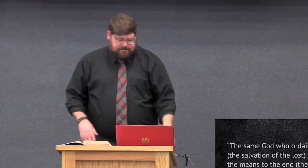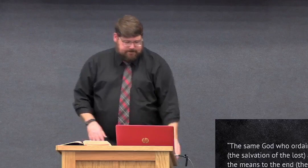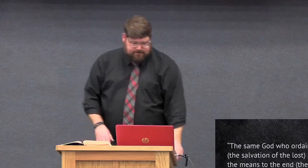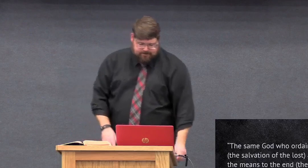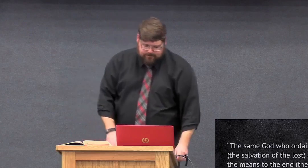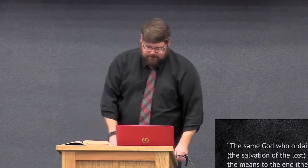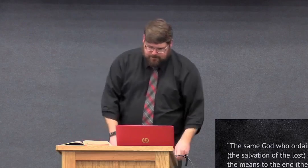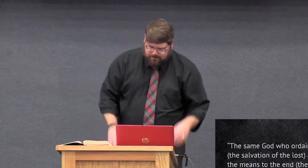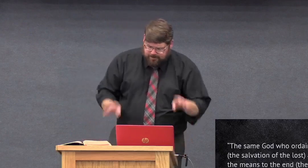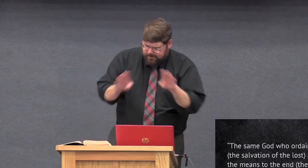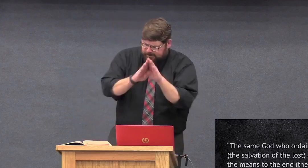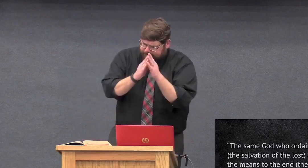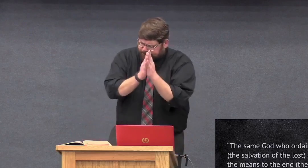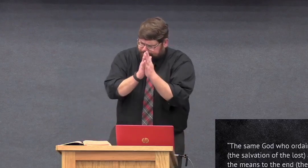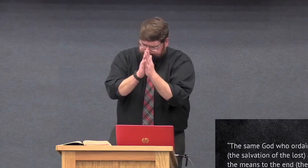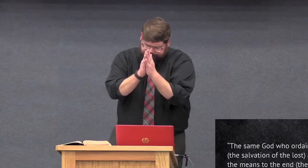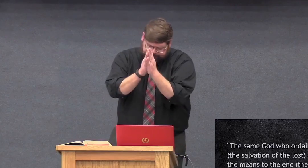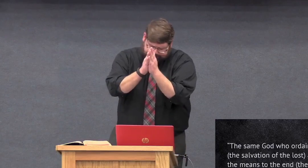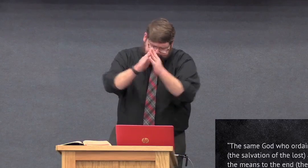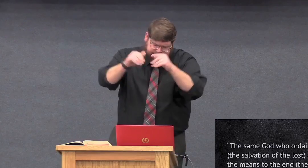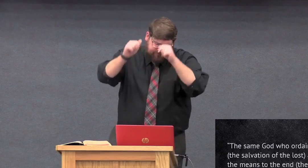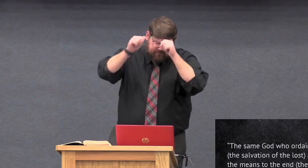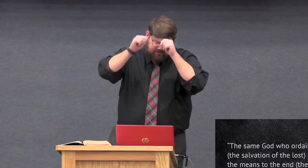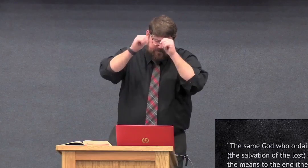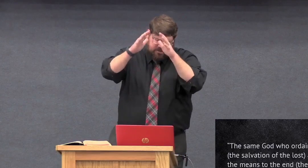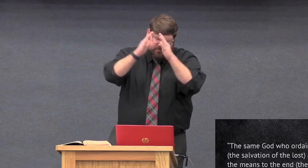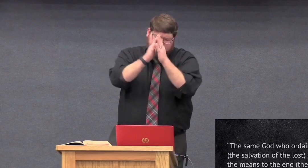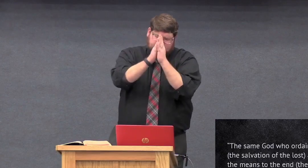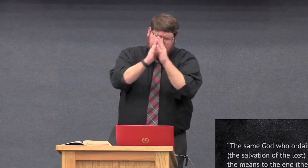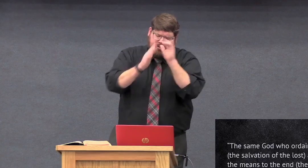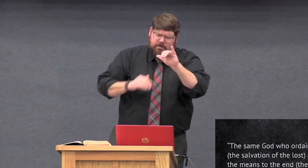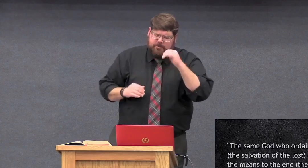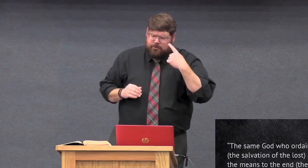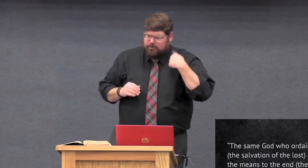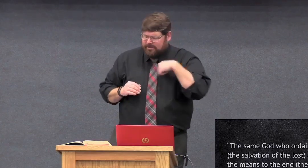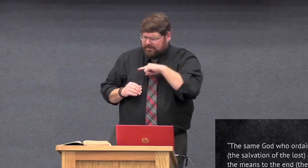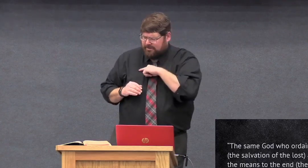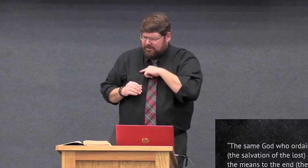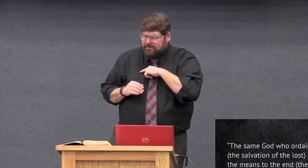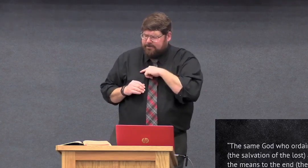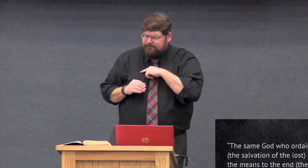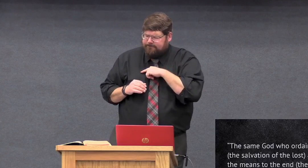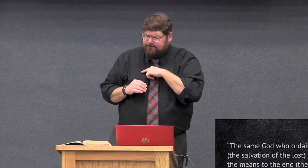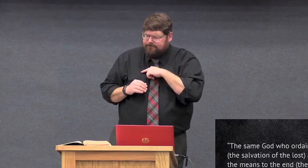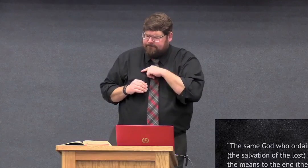haven't shared the gospel with that friend yet. Let's close in prayer.